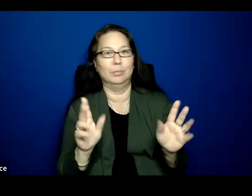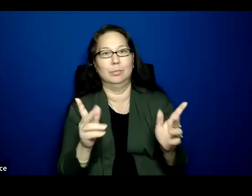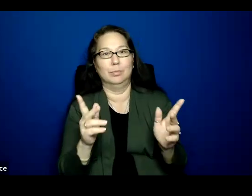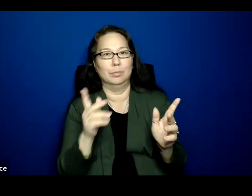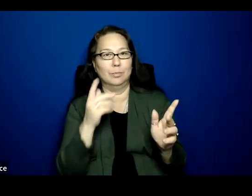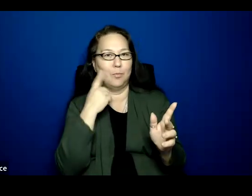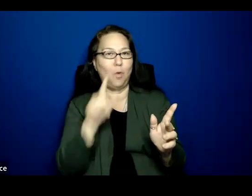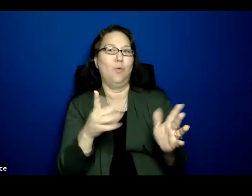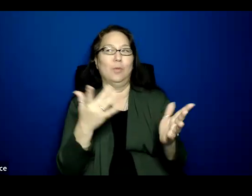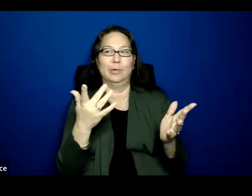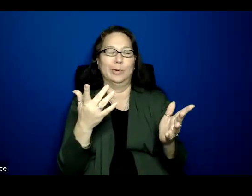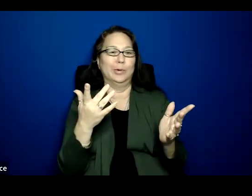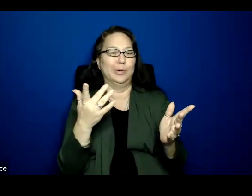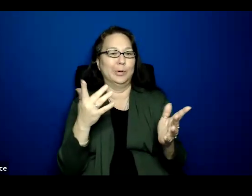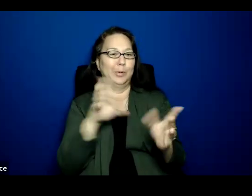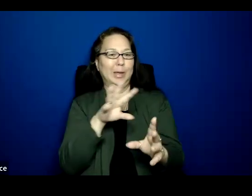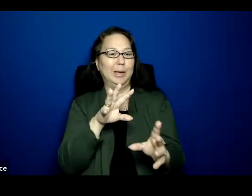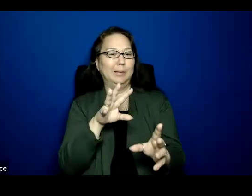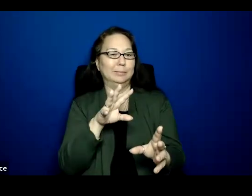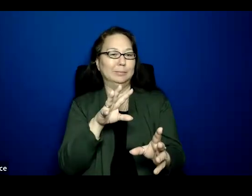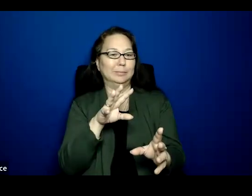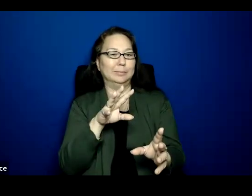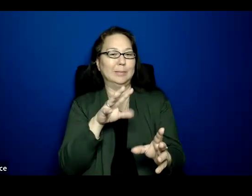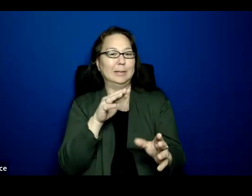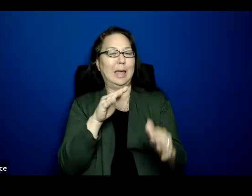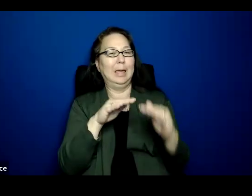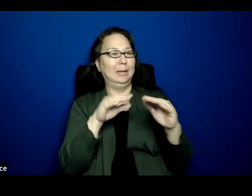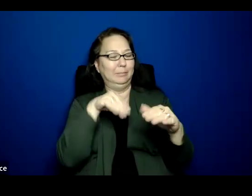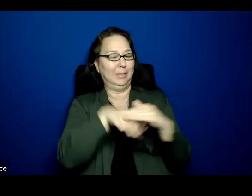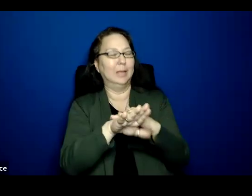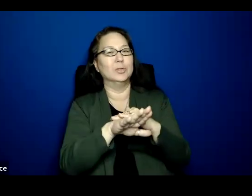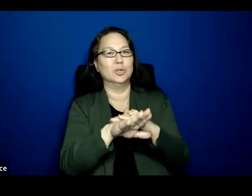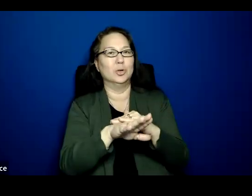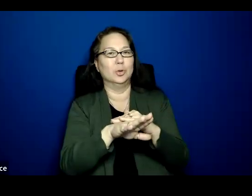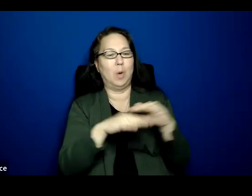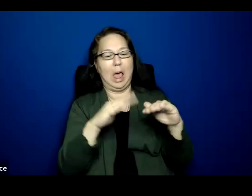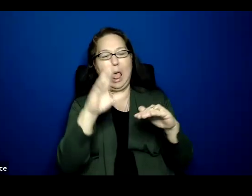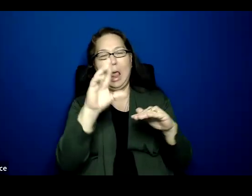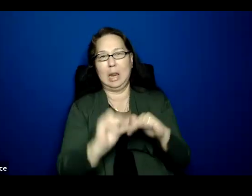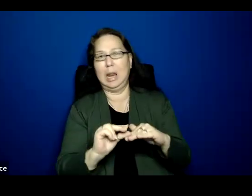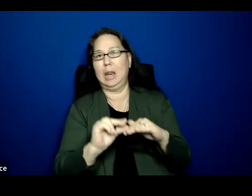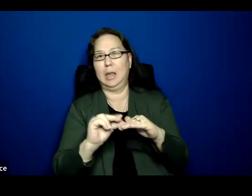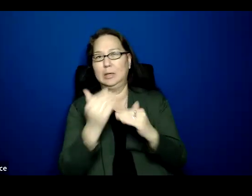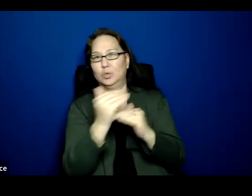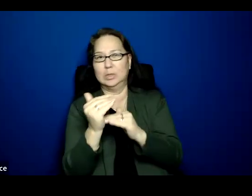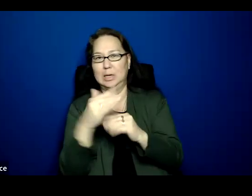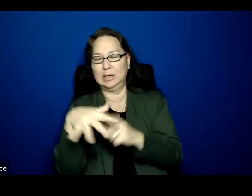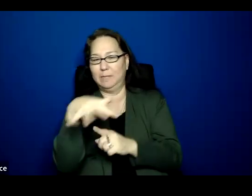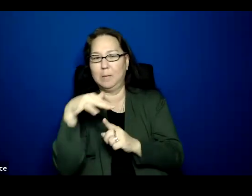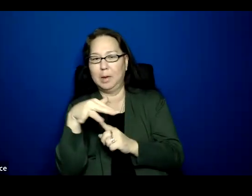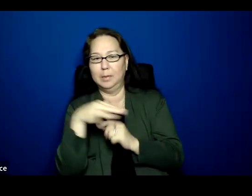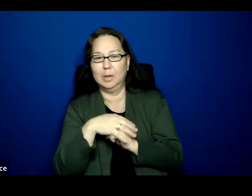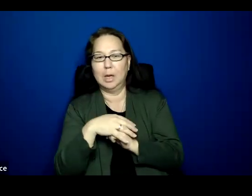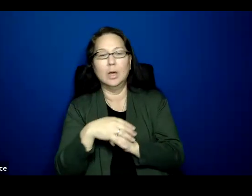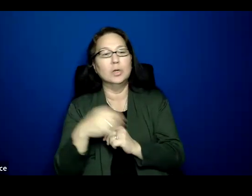at some of the trends that we're seeing in certain schools in terms of disproportionality, also looking at the trends that we're seeing in certain